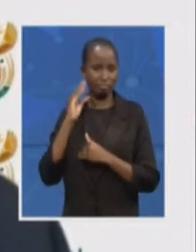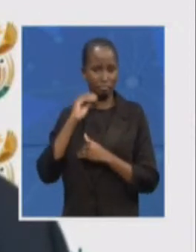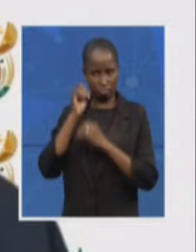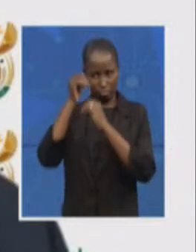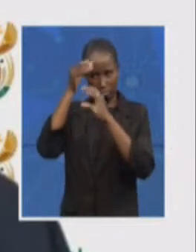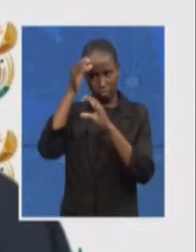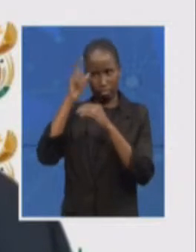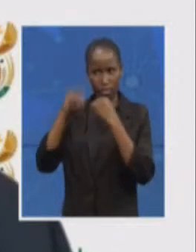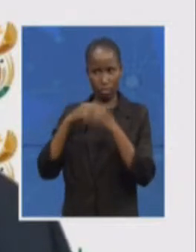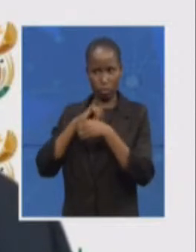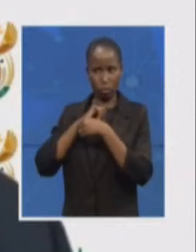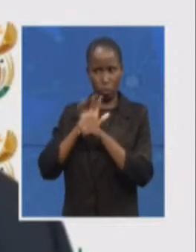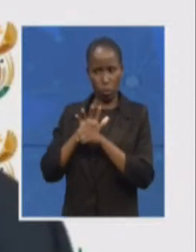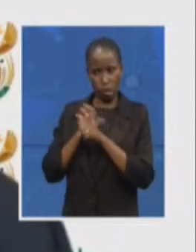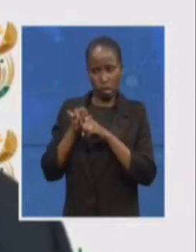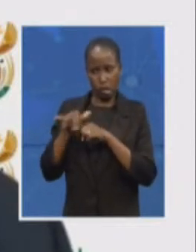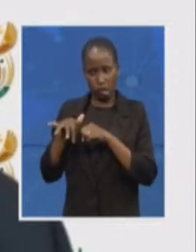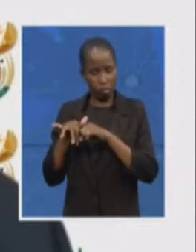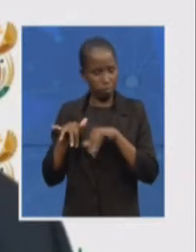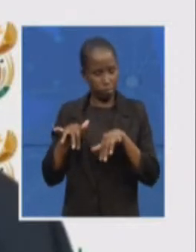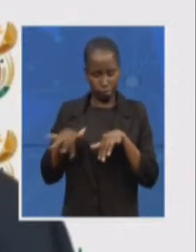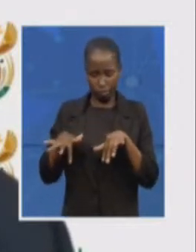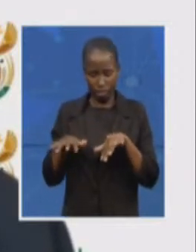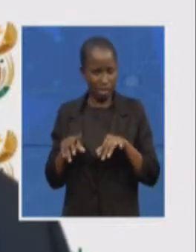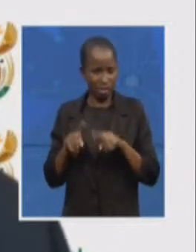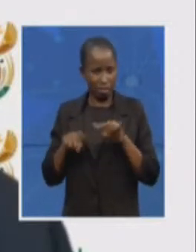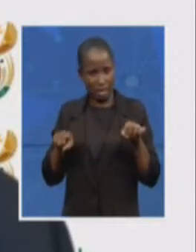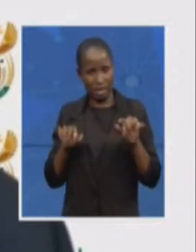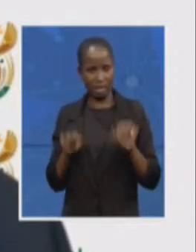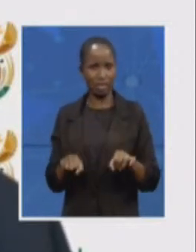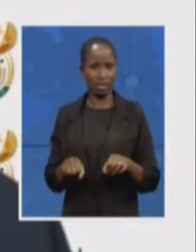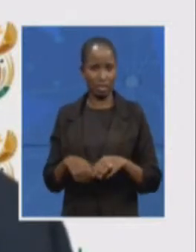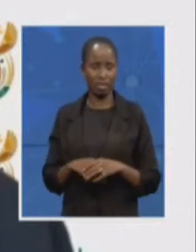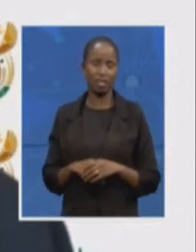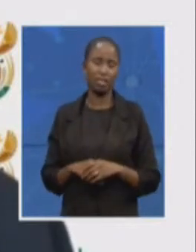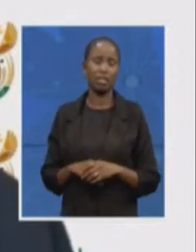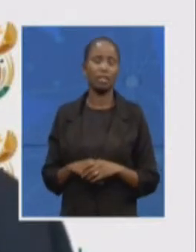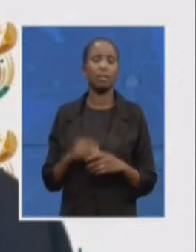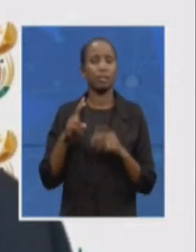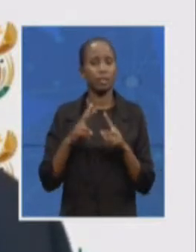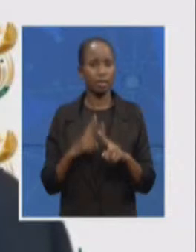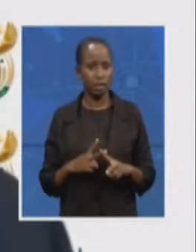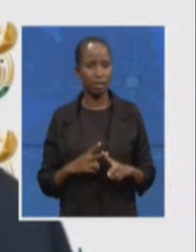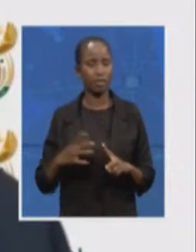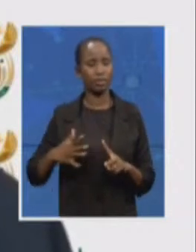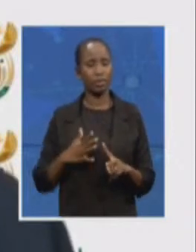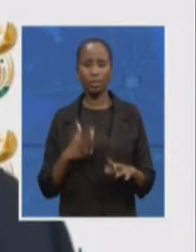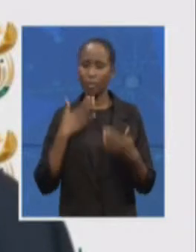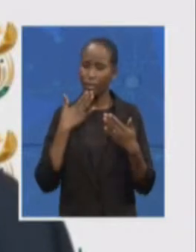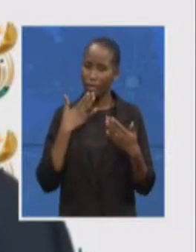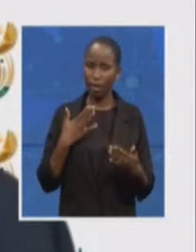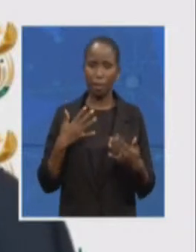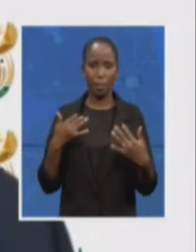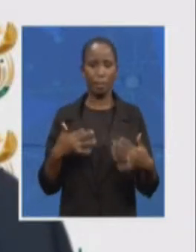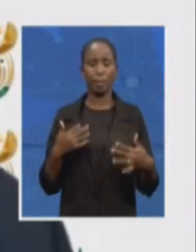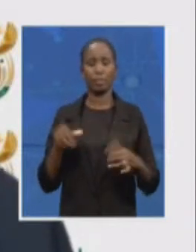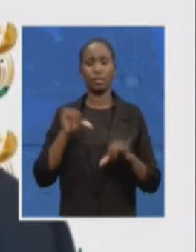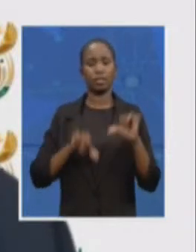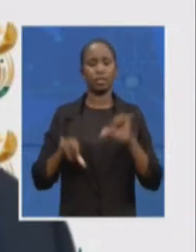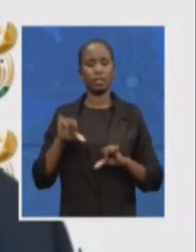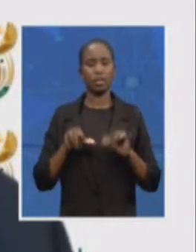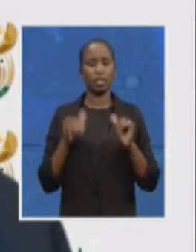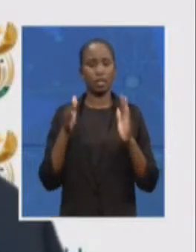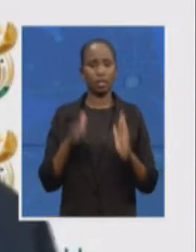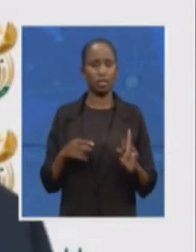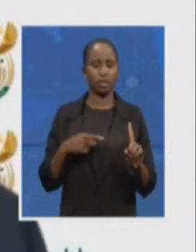waves. And we want to again thank our scientists, Prof. Tulio de Oliveira, and the team